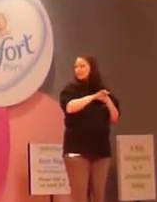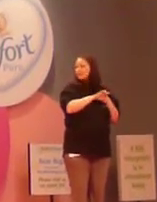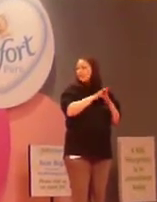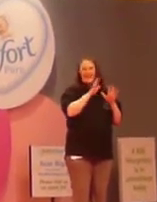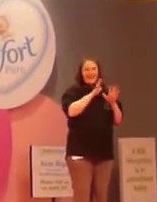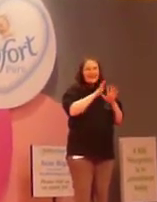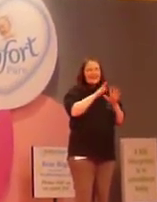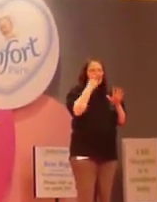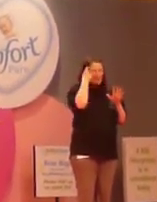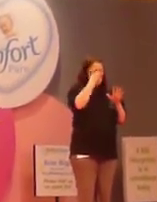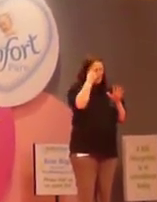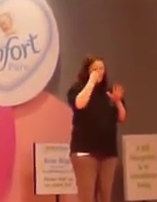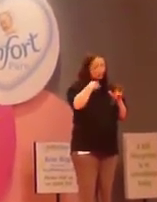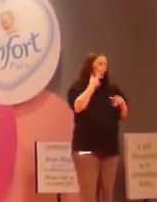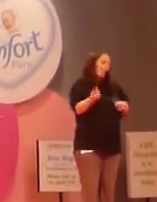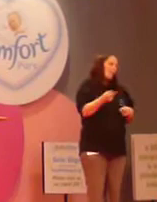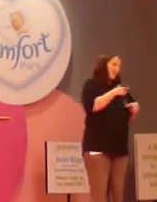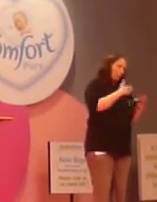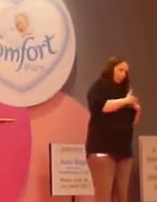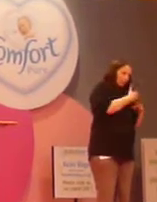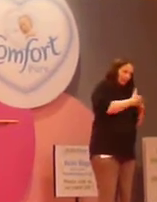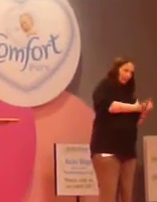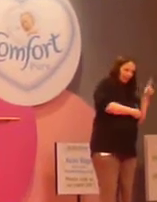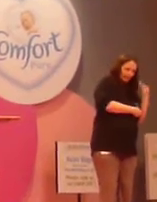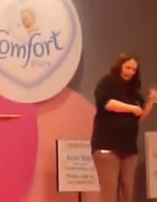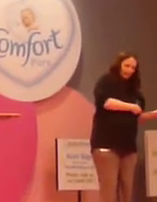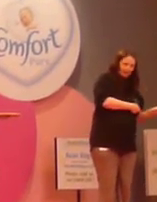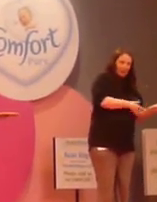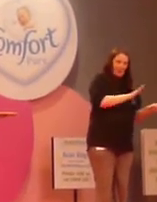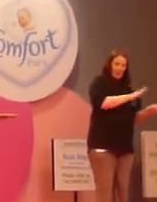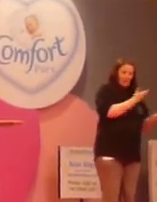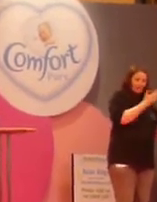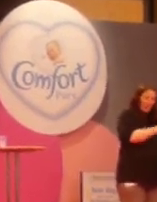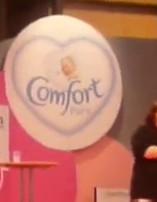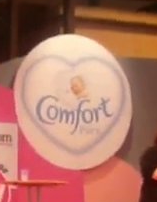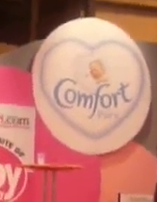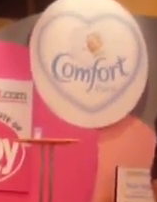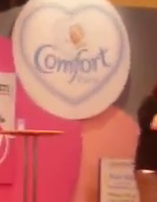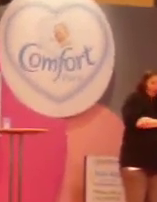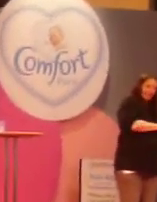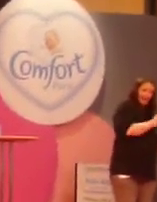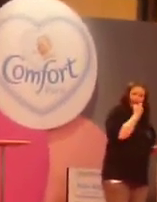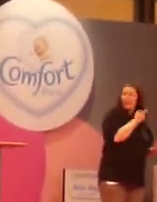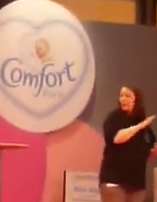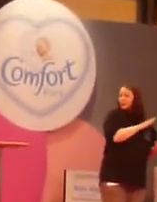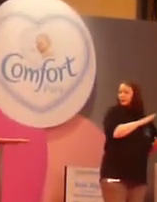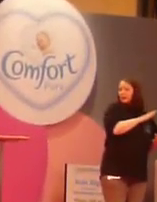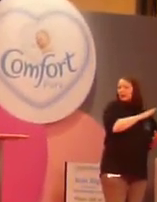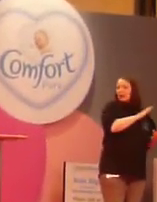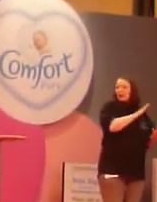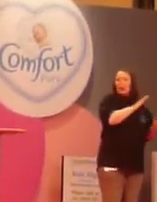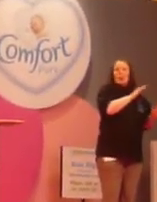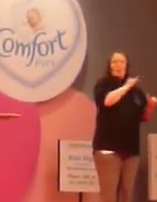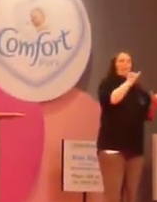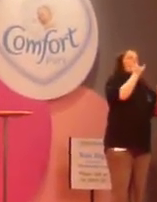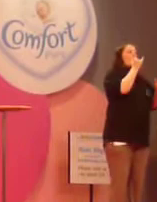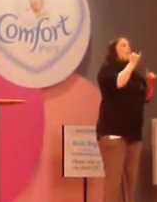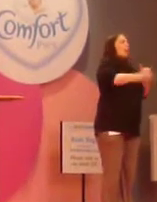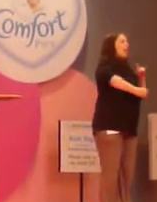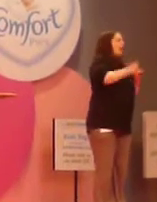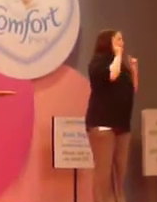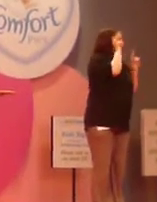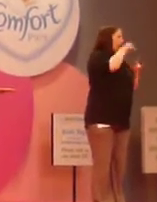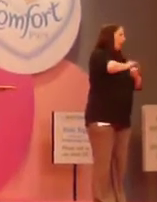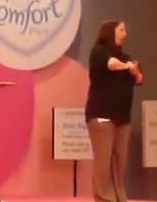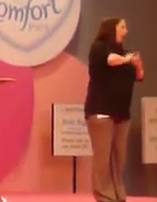this enough thought, I'll go back to the office. Yeah. And I know, literally about 5 minutes after arriving, I thought, oh, this was the worst idea. Yeah. So I thought,